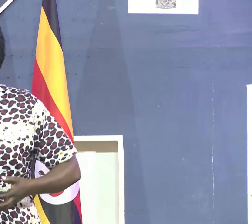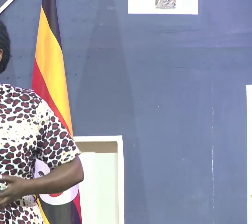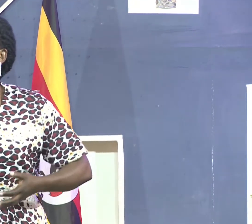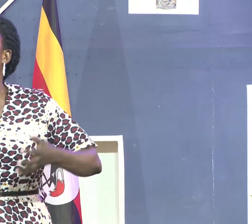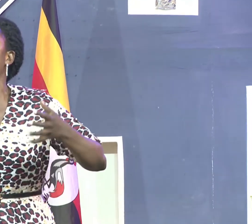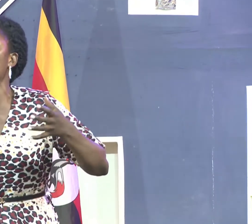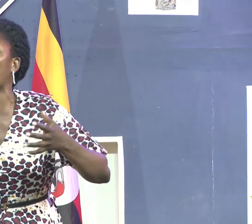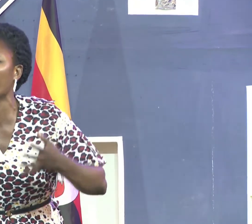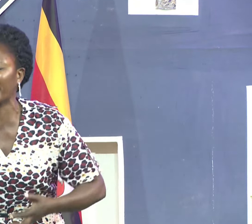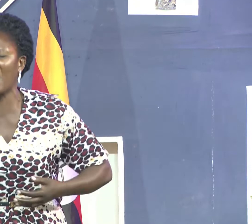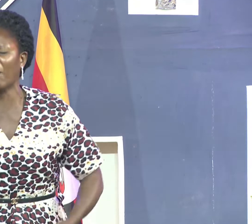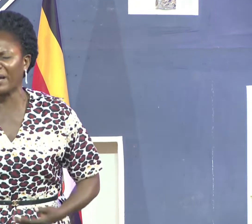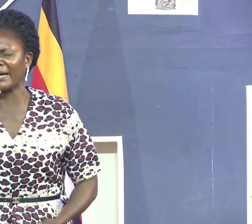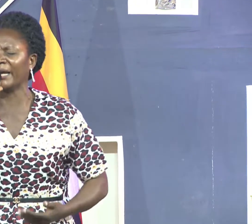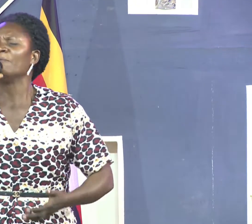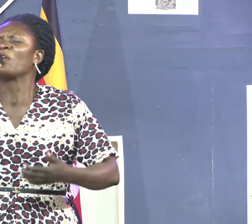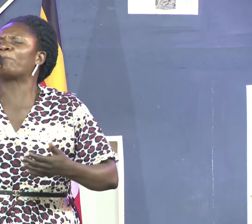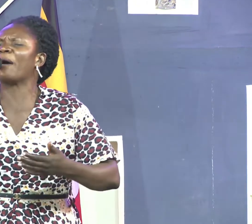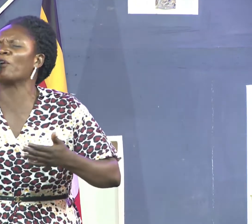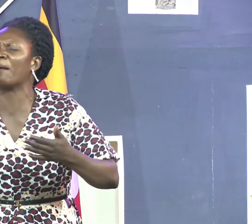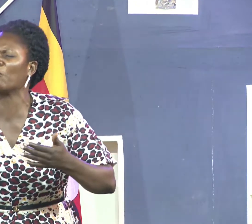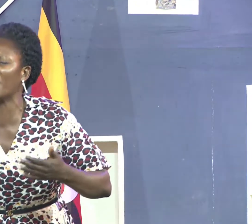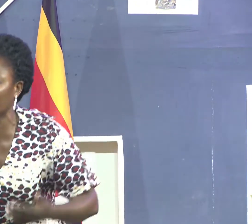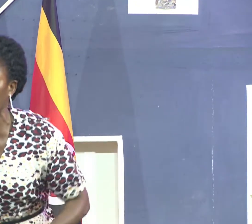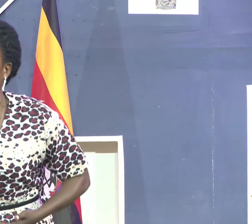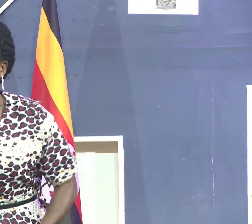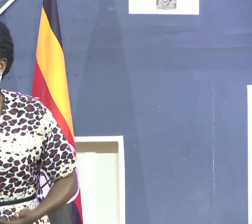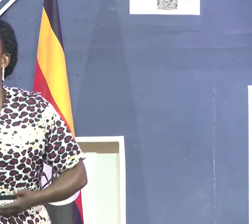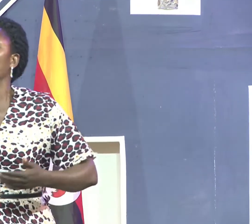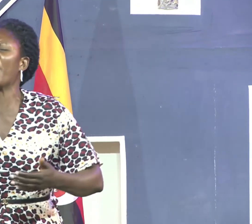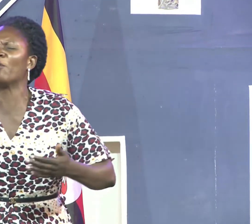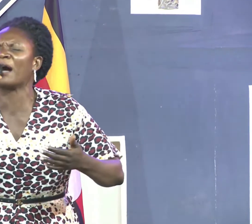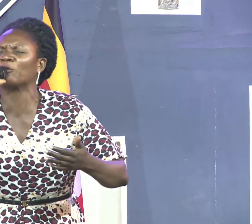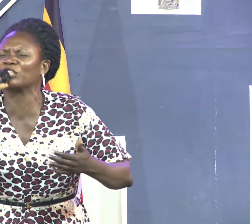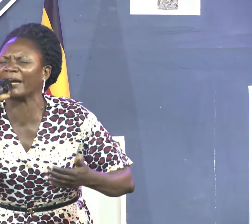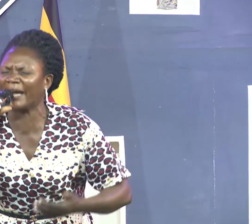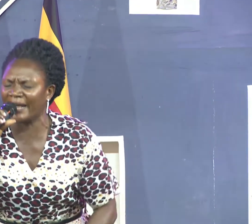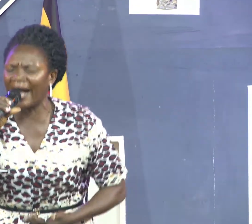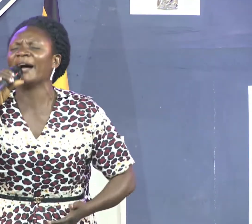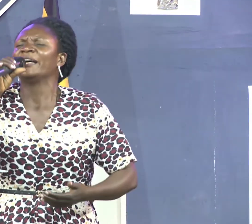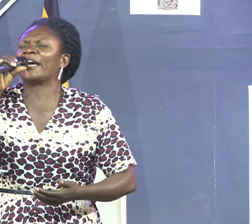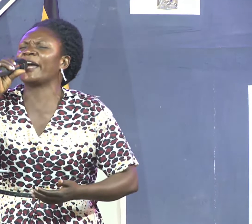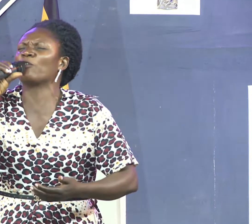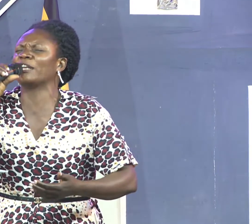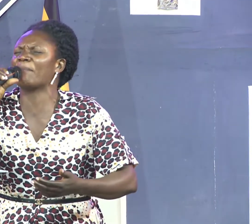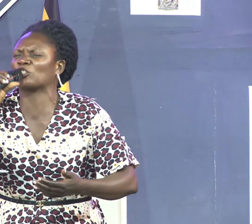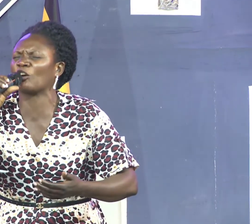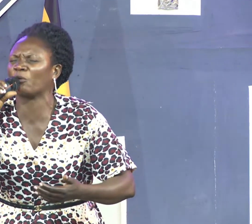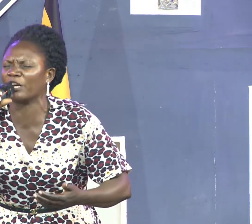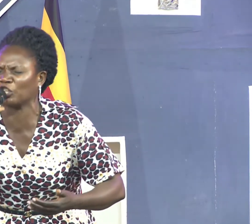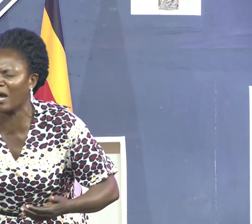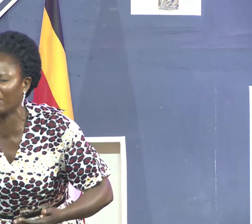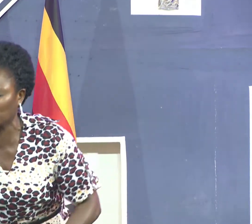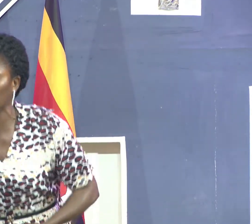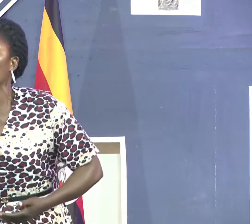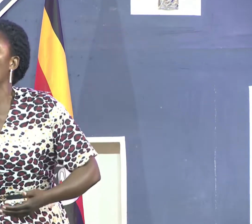sirina mpeebuuka mu bigambo byange mpeebuuka mu kumanya kwange mpeebuuka mu kutegeera naye ngudde masoko